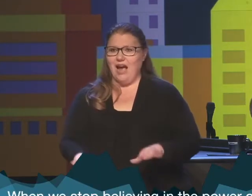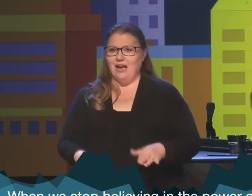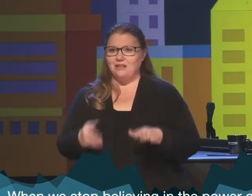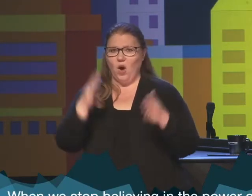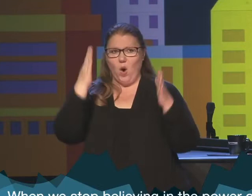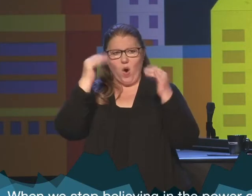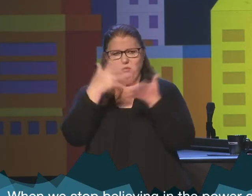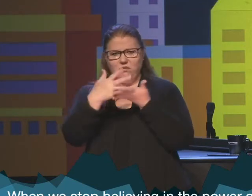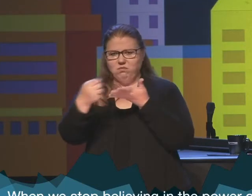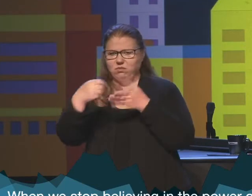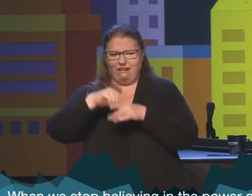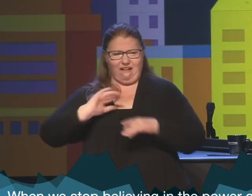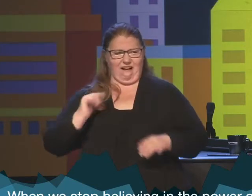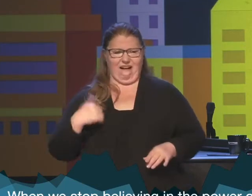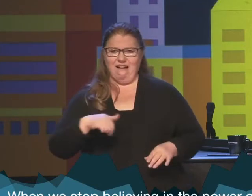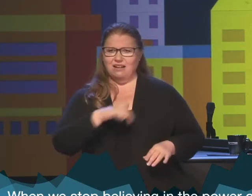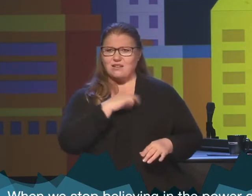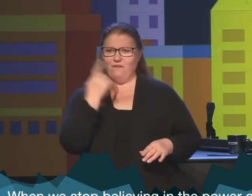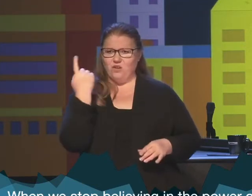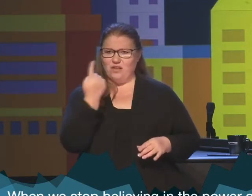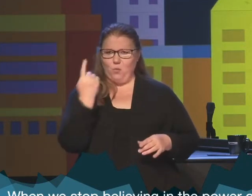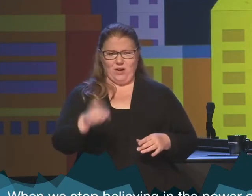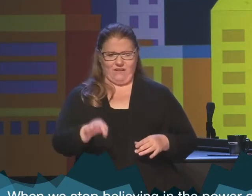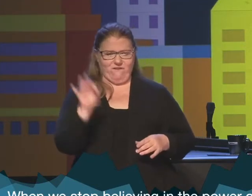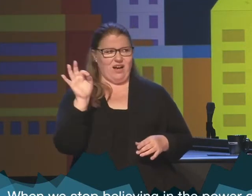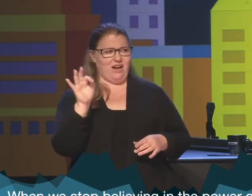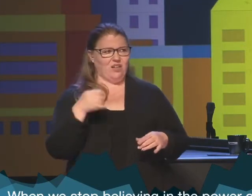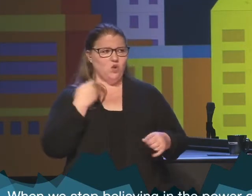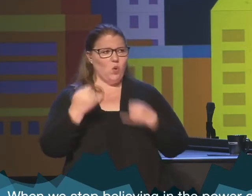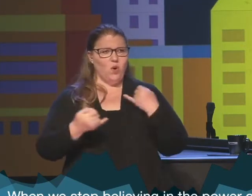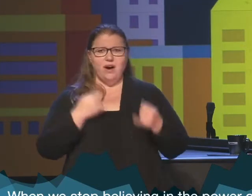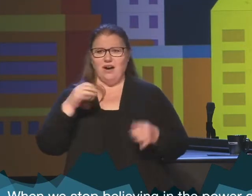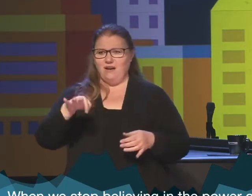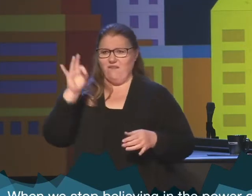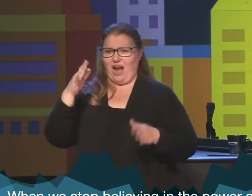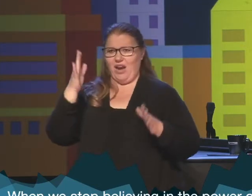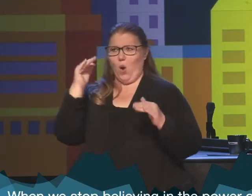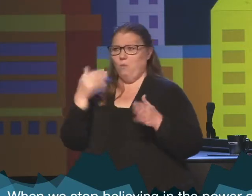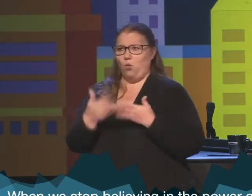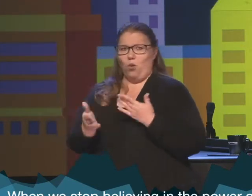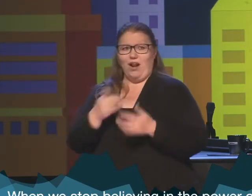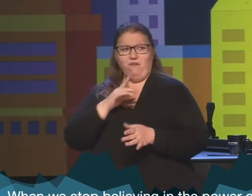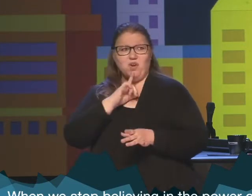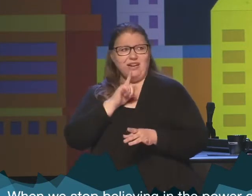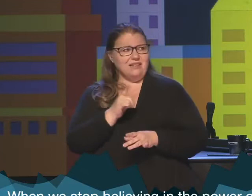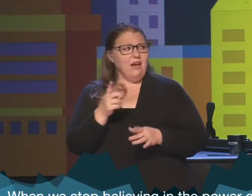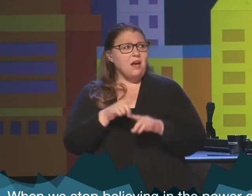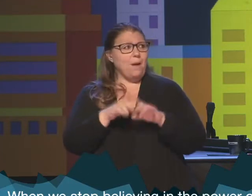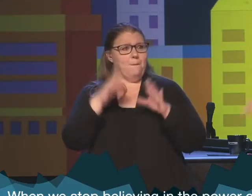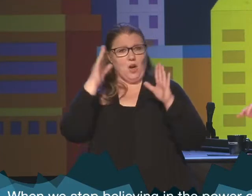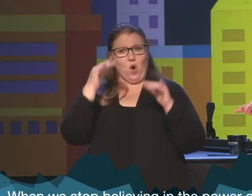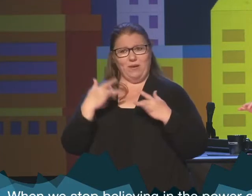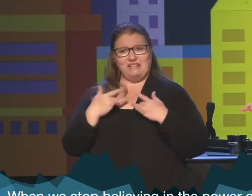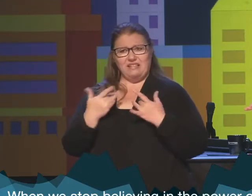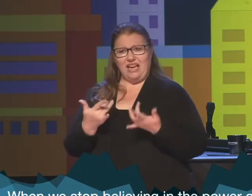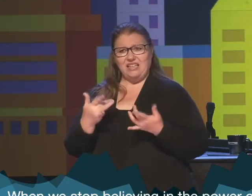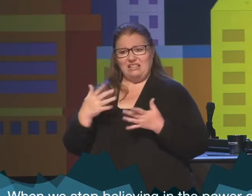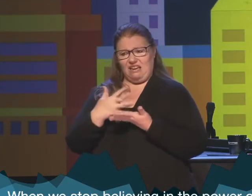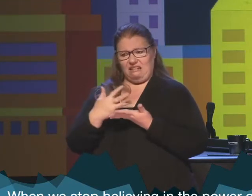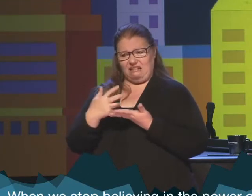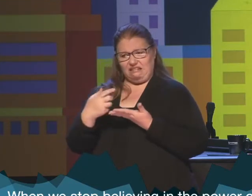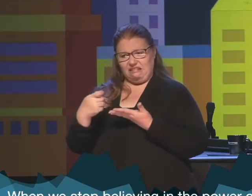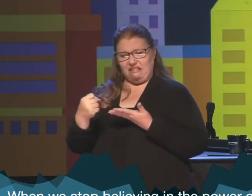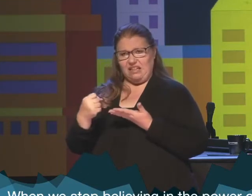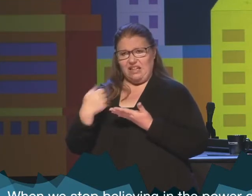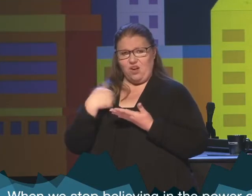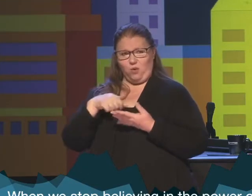hope dies. Hope dies in us for someone to find joy or to find hope or to whatever it might be. But hope has this tendency to die when we